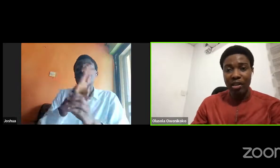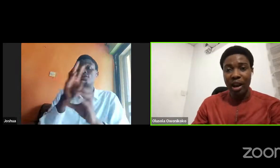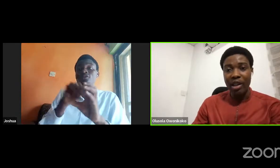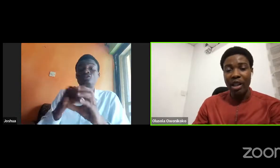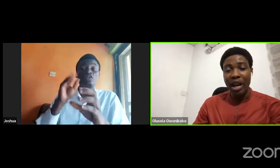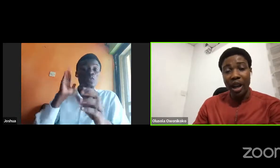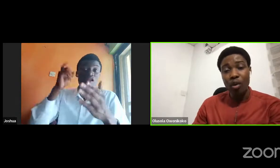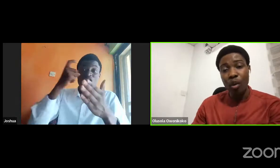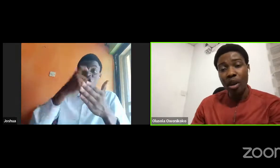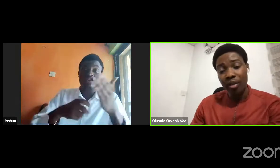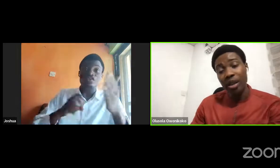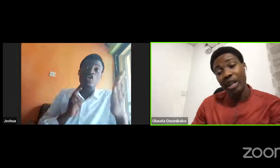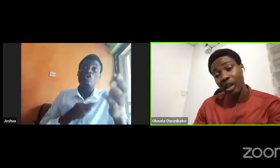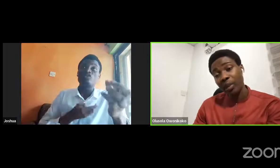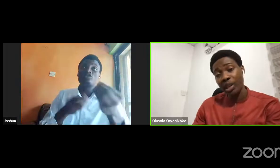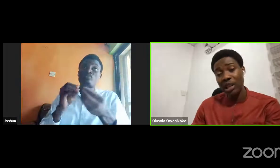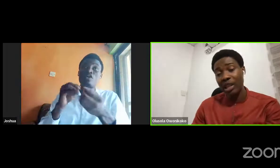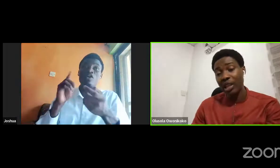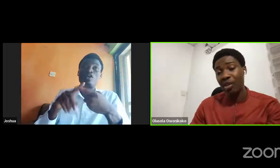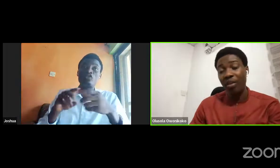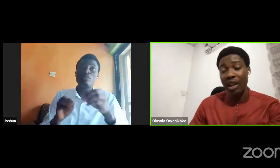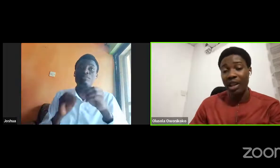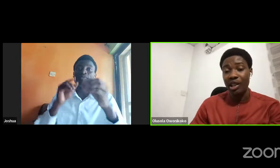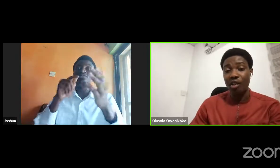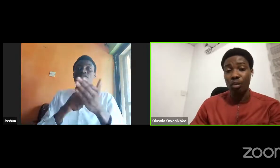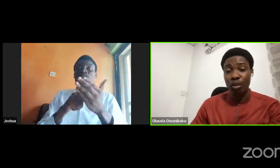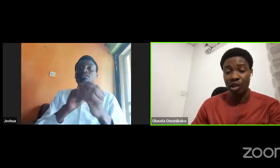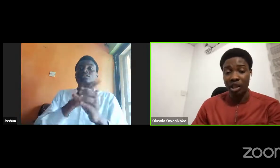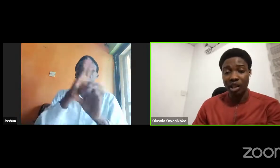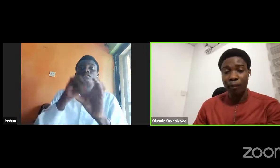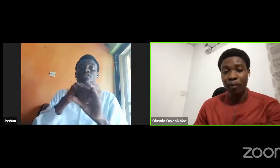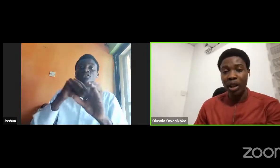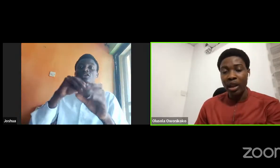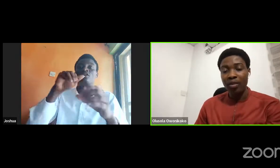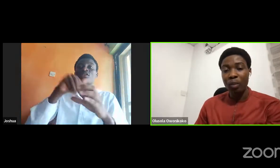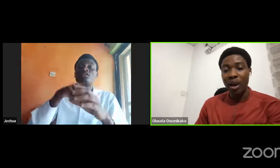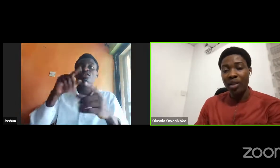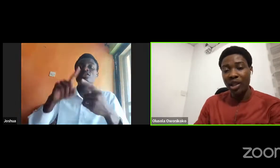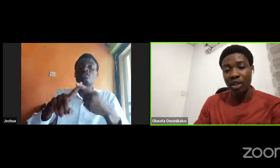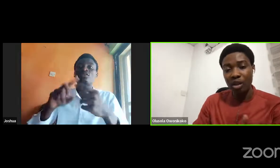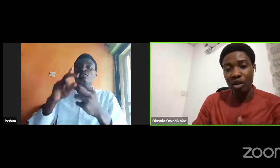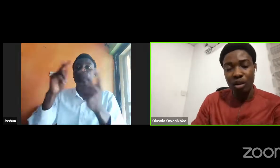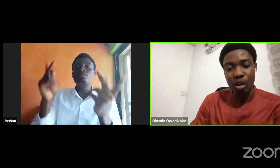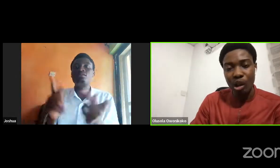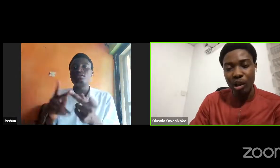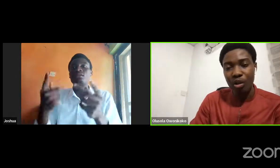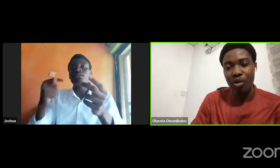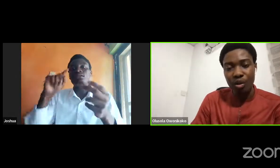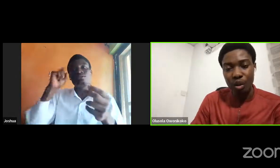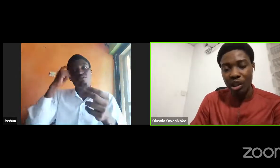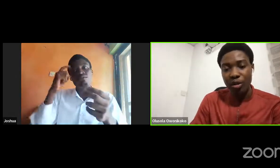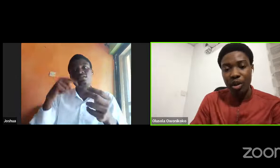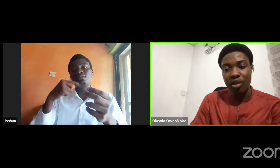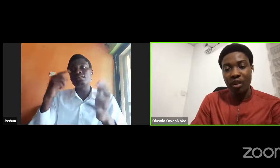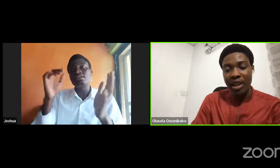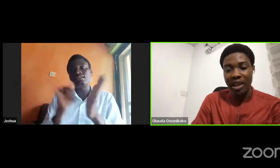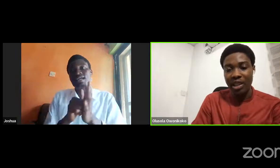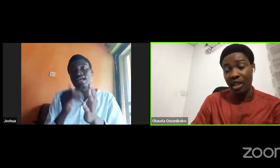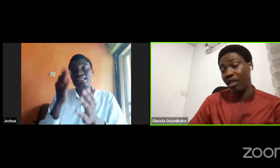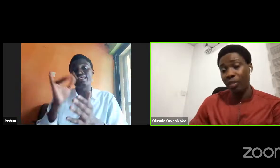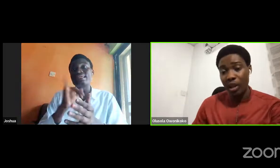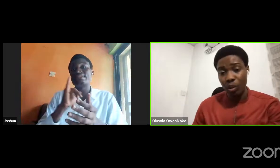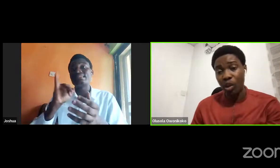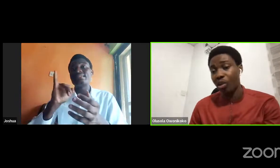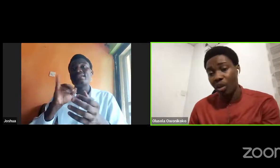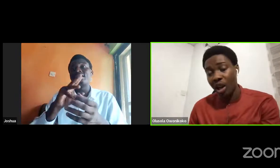place, right? And that will require funds, and the government is saying there's no finances to push this. If the private sector controls this most